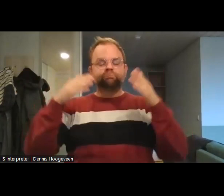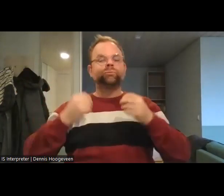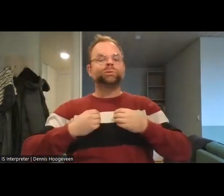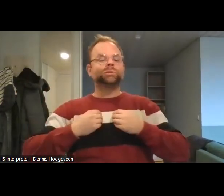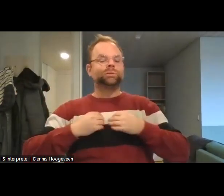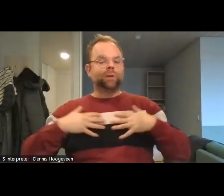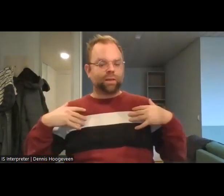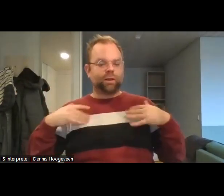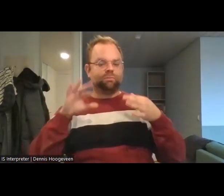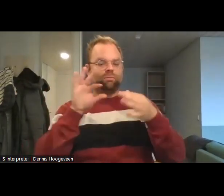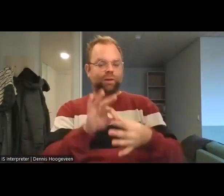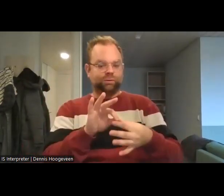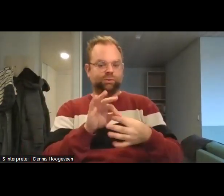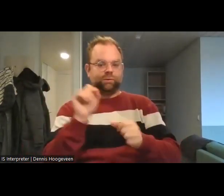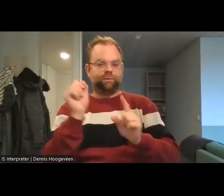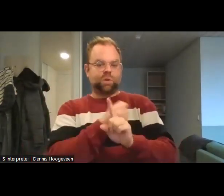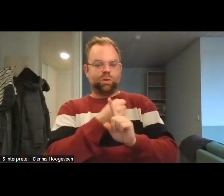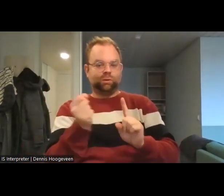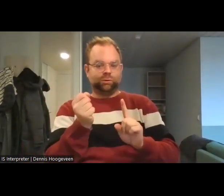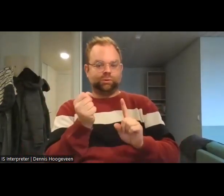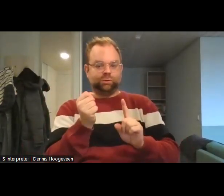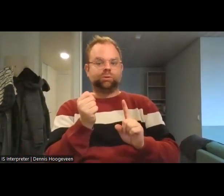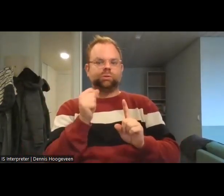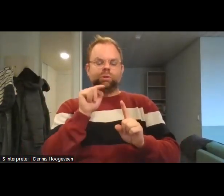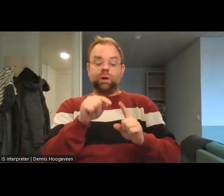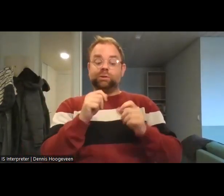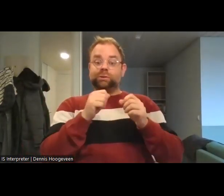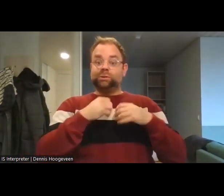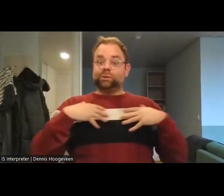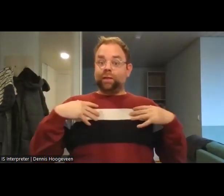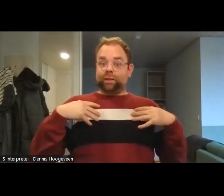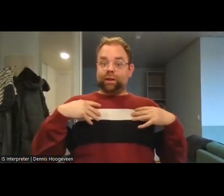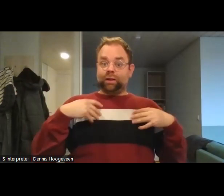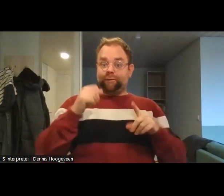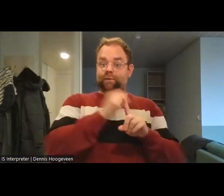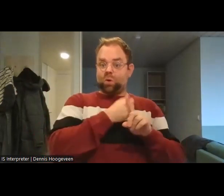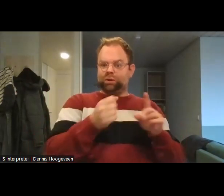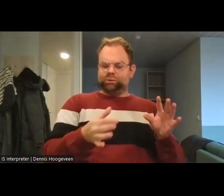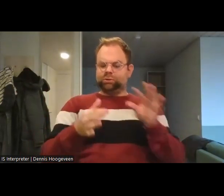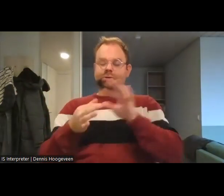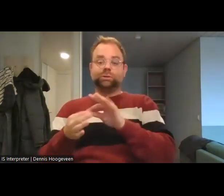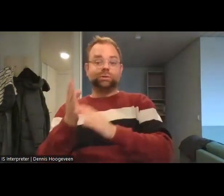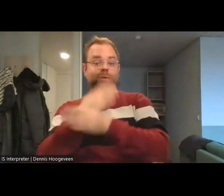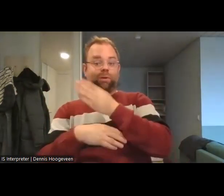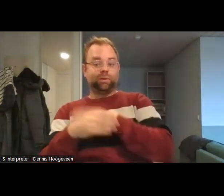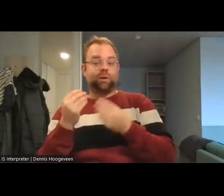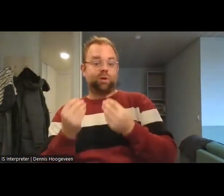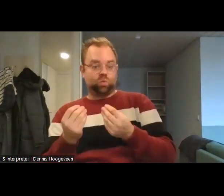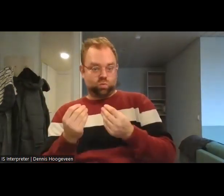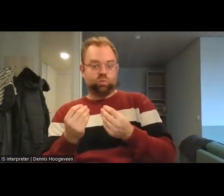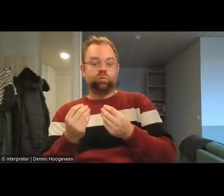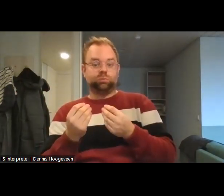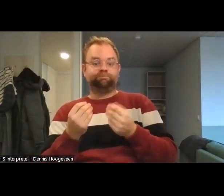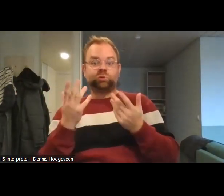at a heightened risk of gender-based violence. And we discussed those